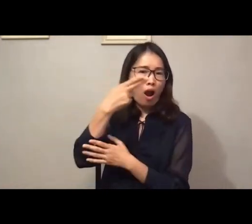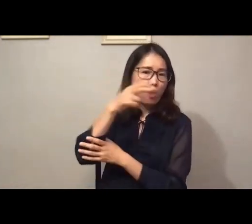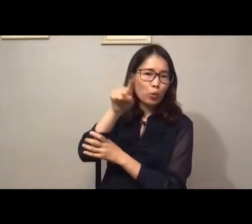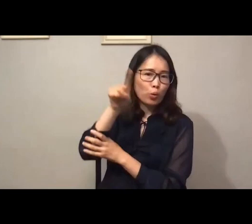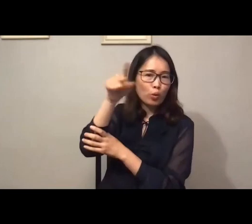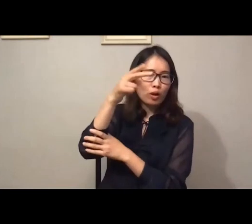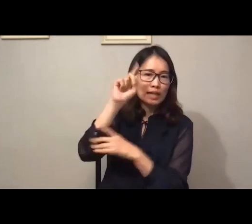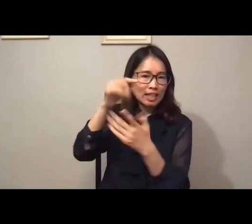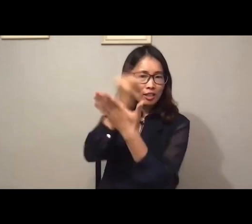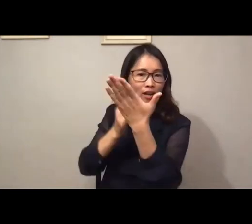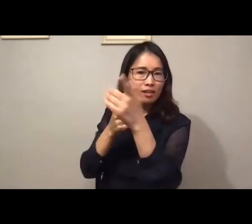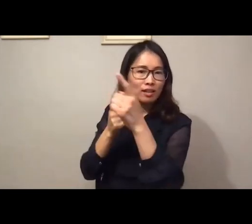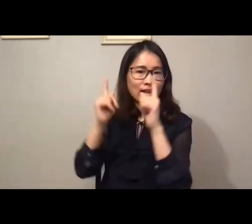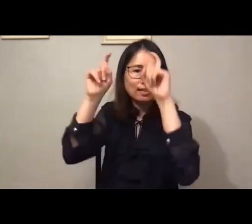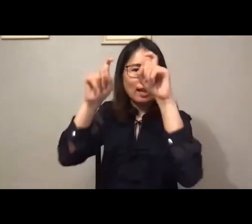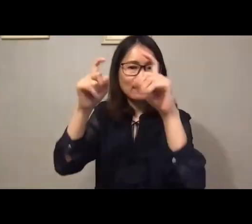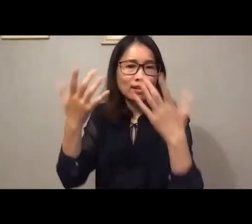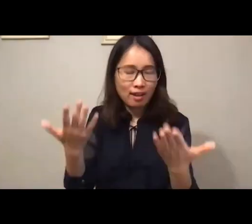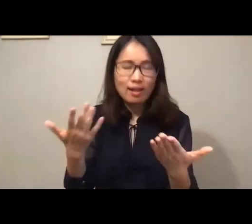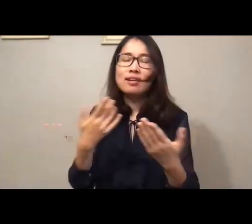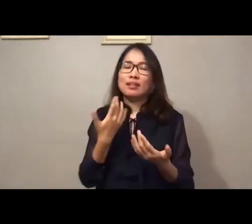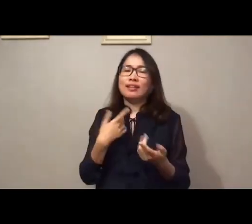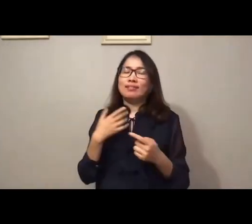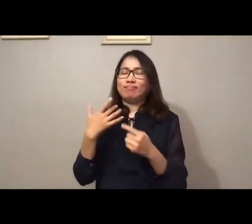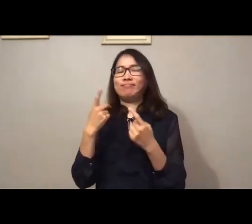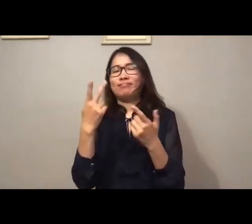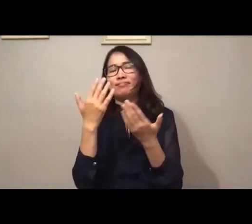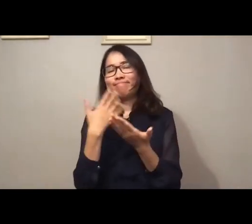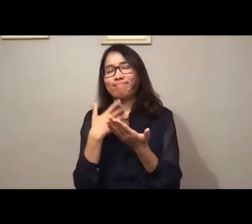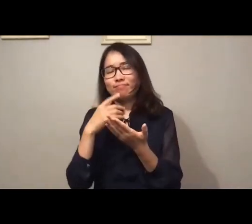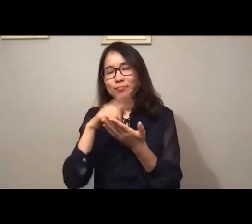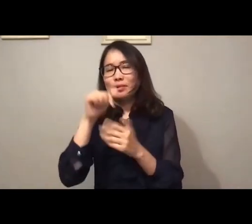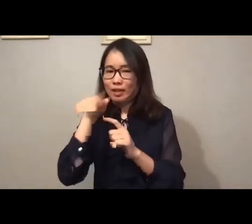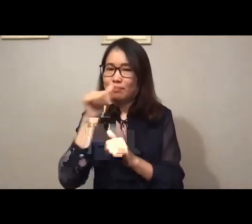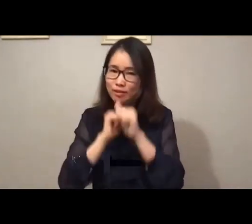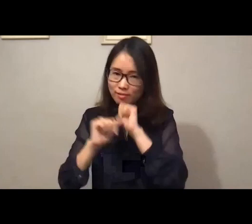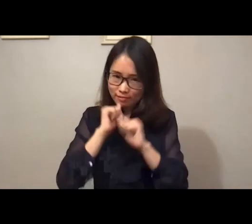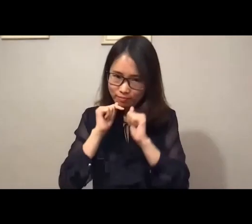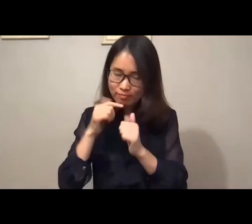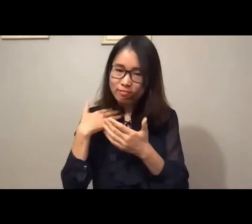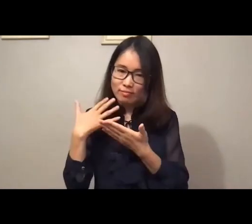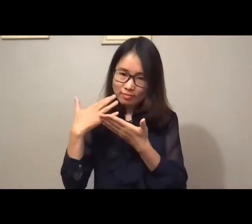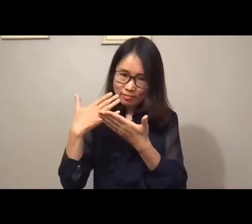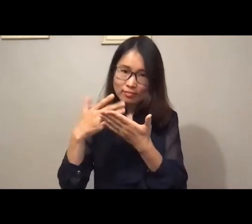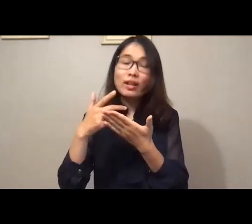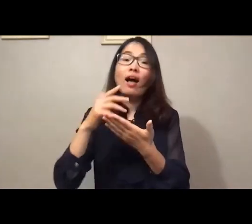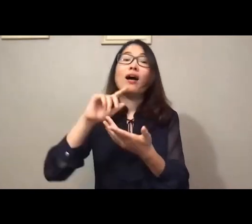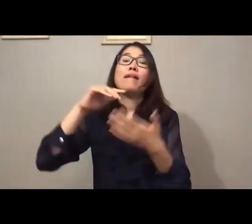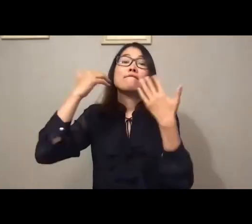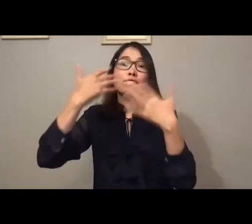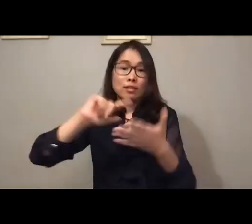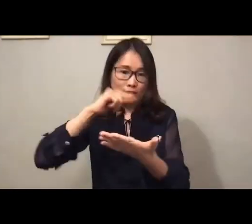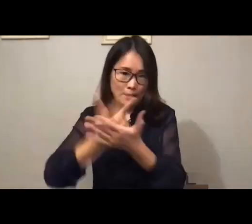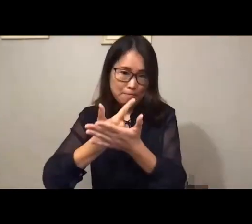I wanted to study art, but I studied what I was told to study. And when I went to high school, I